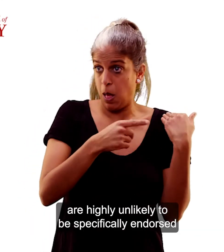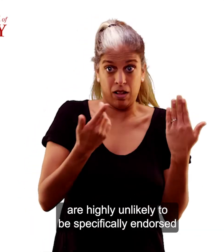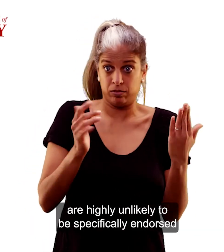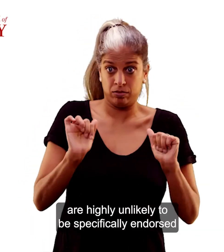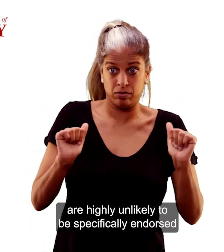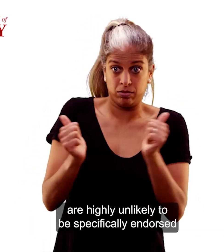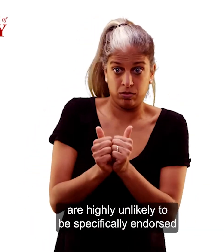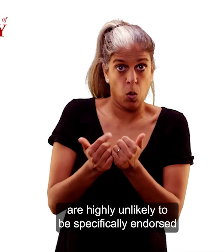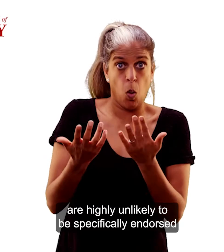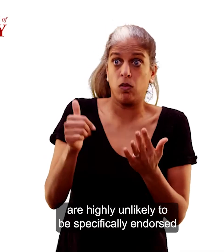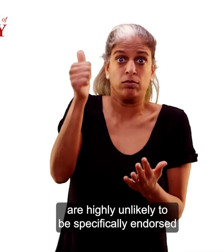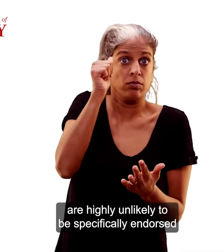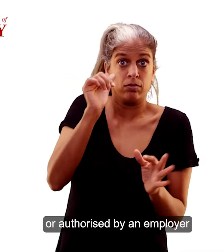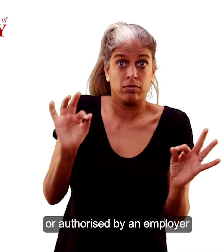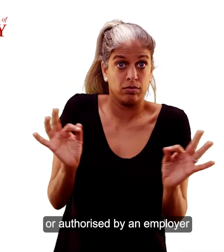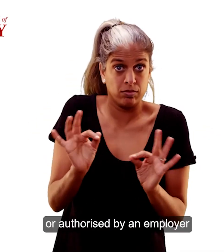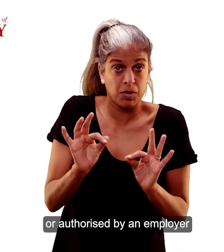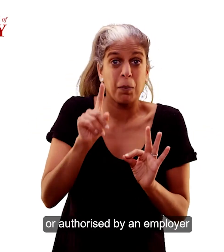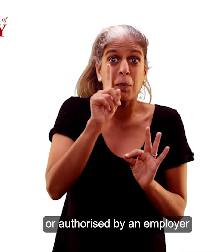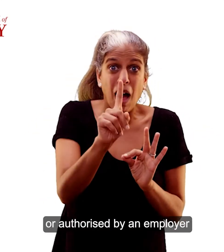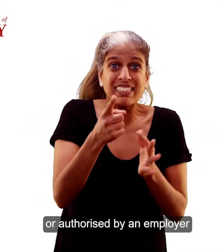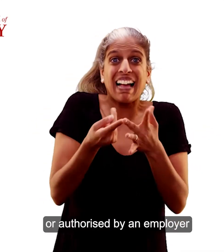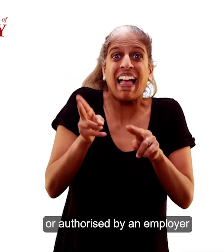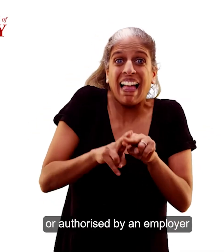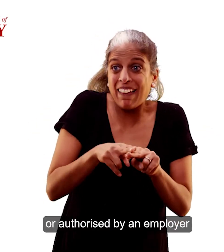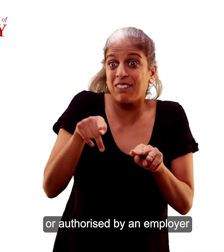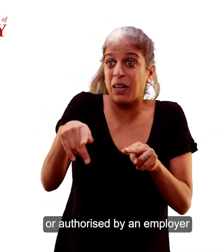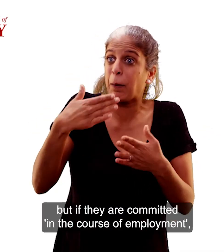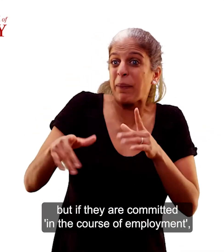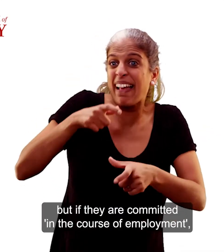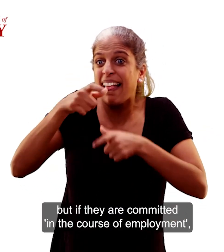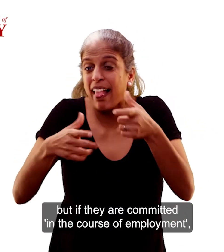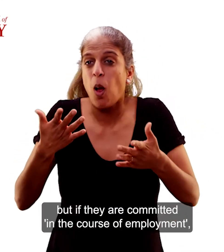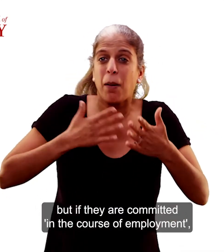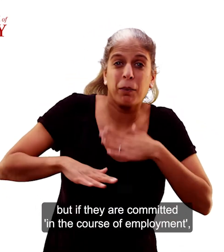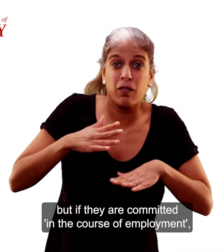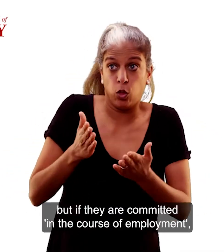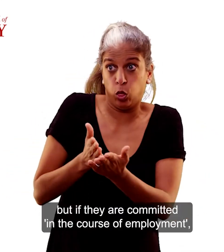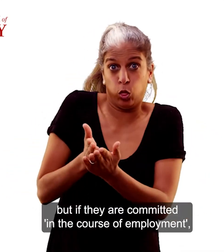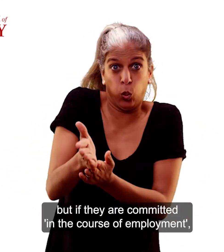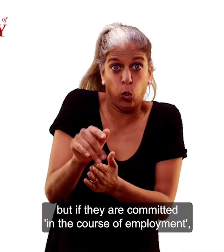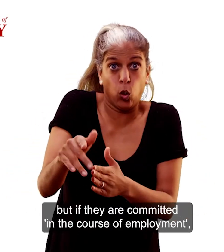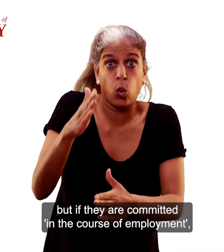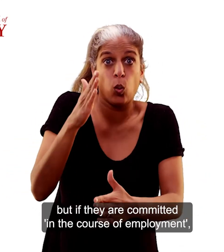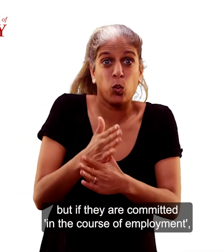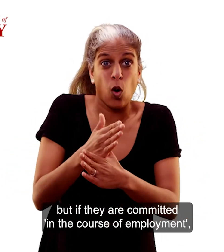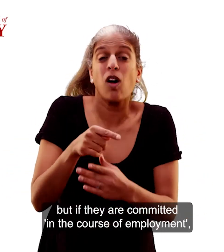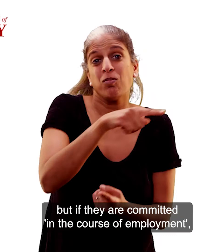be specifically endorsed or authorised by an employer, but if they are committed in the course of employment, then